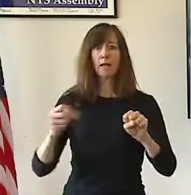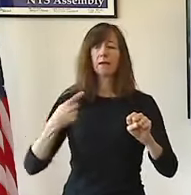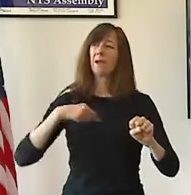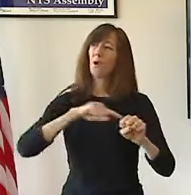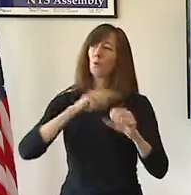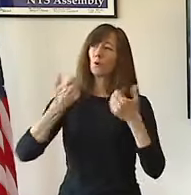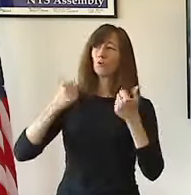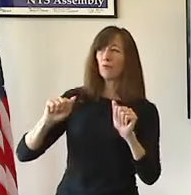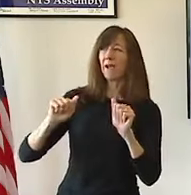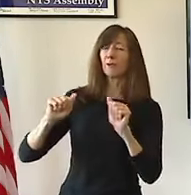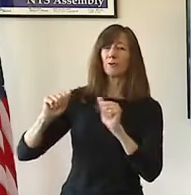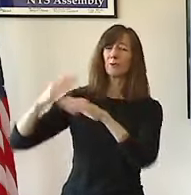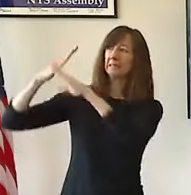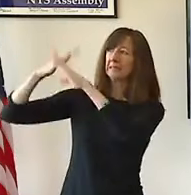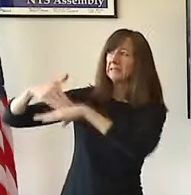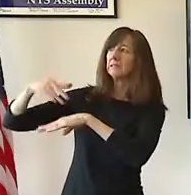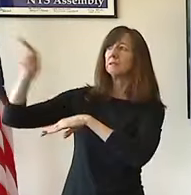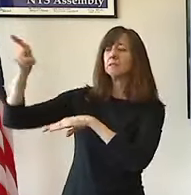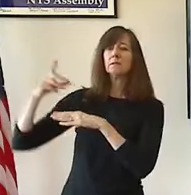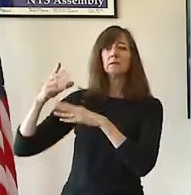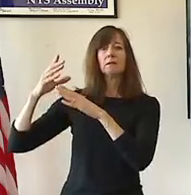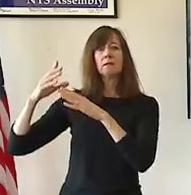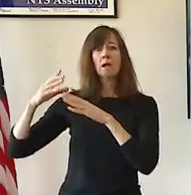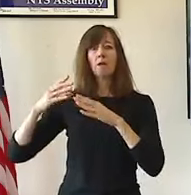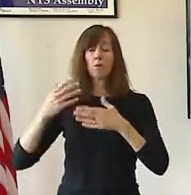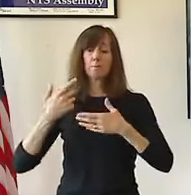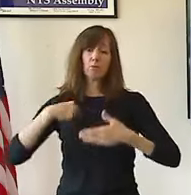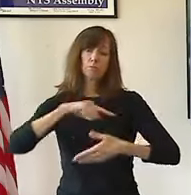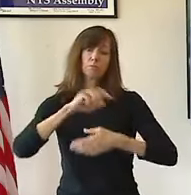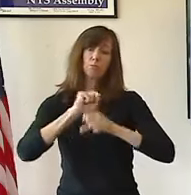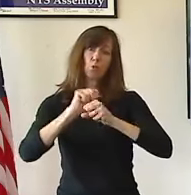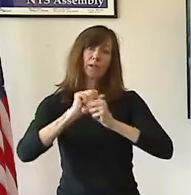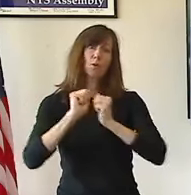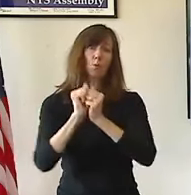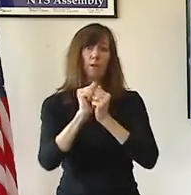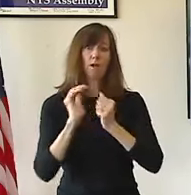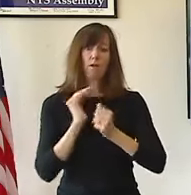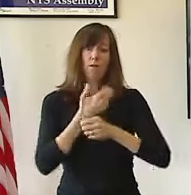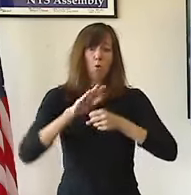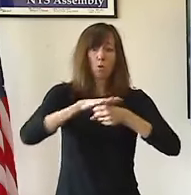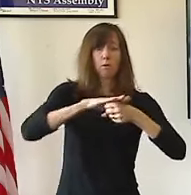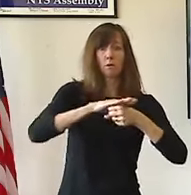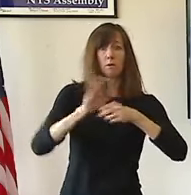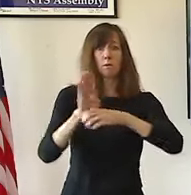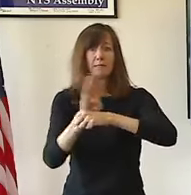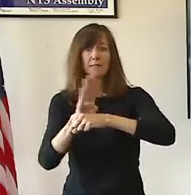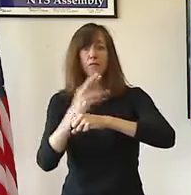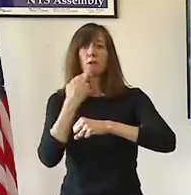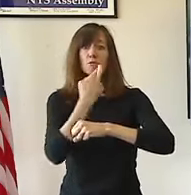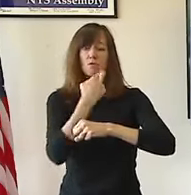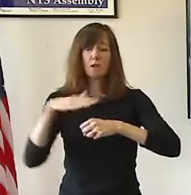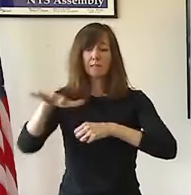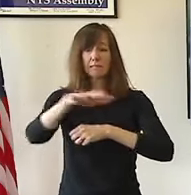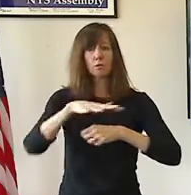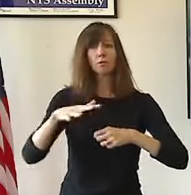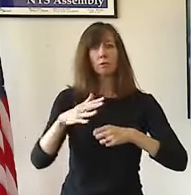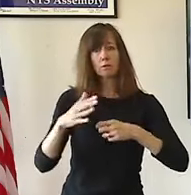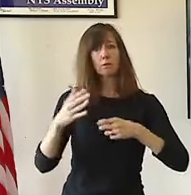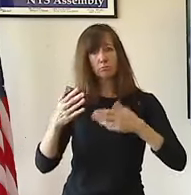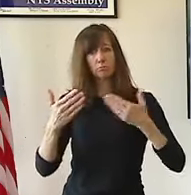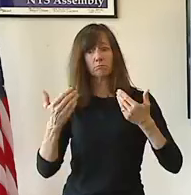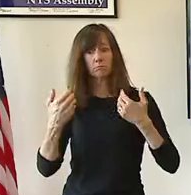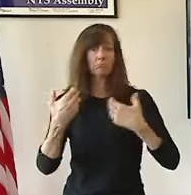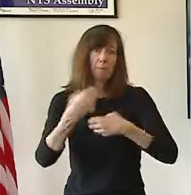way, and we've been working with our towns, villages, and cities to make those opportunities available. So if there's some